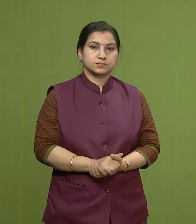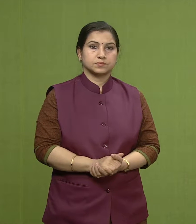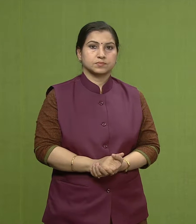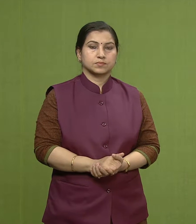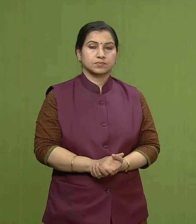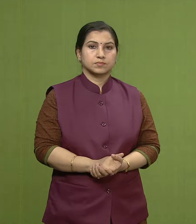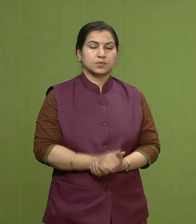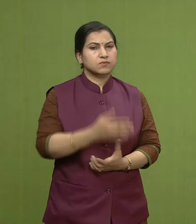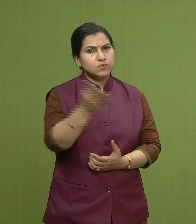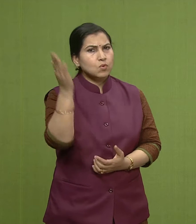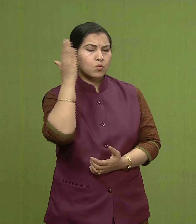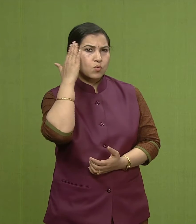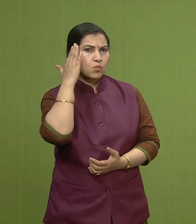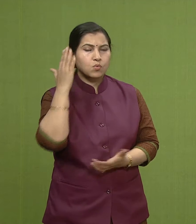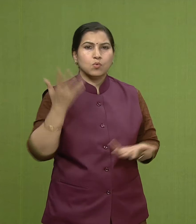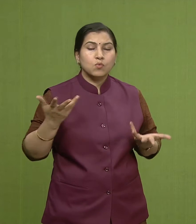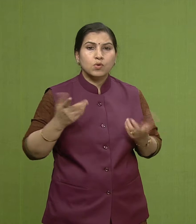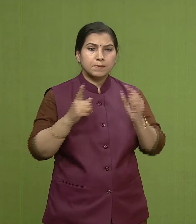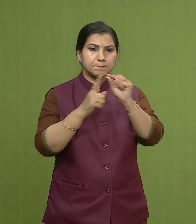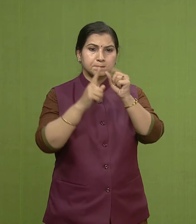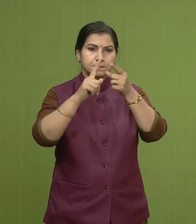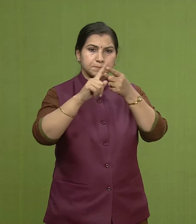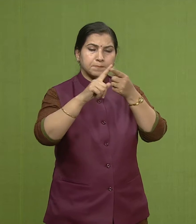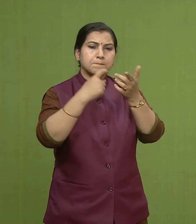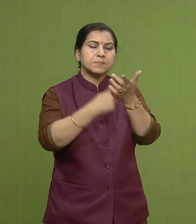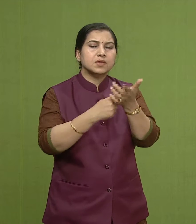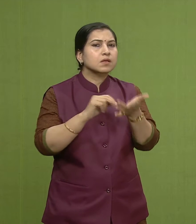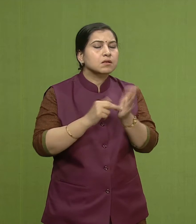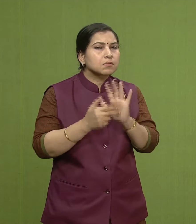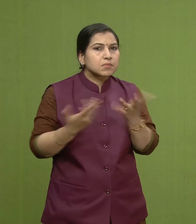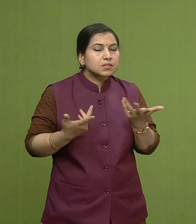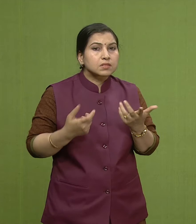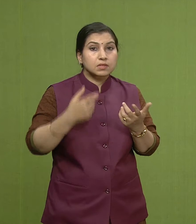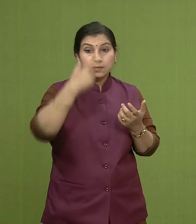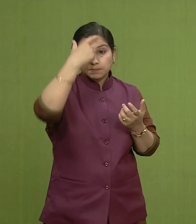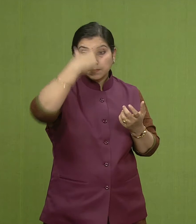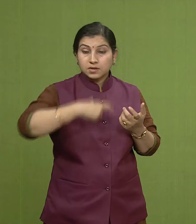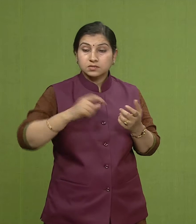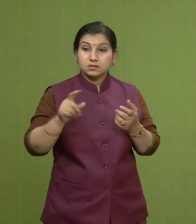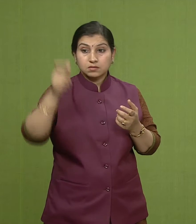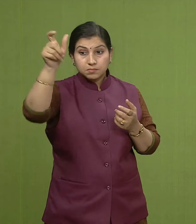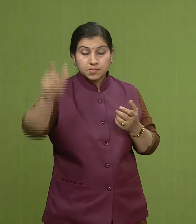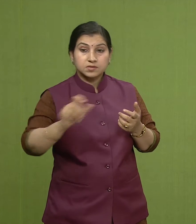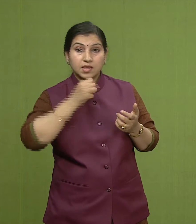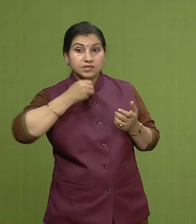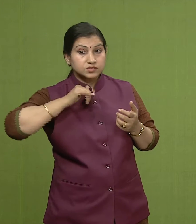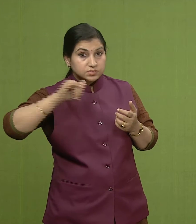As we know, peer is defined as a person of equal age, abilities,